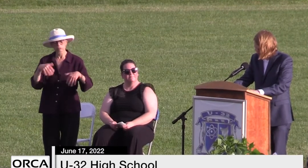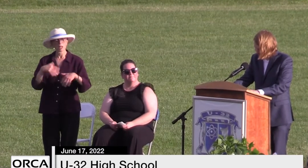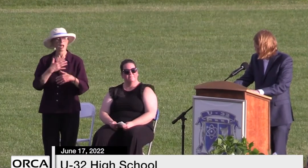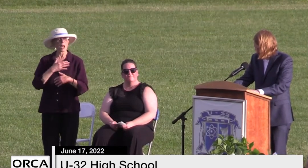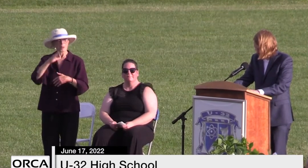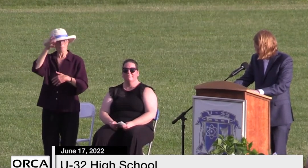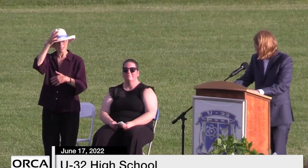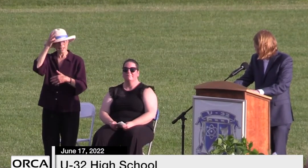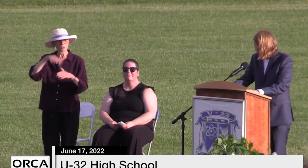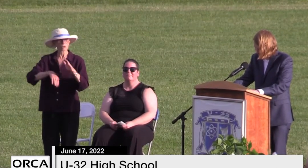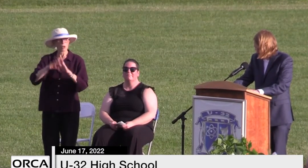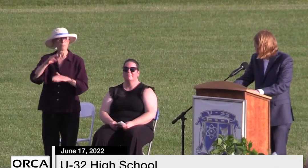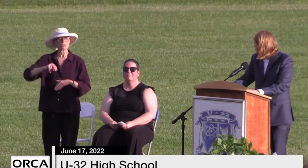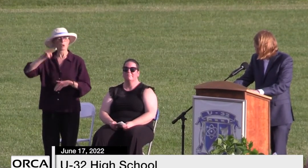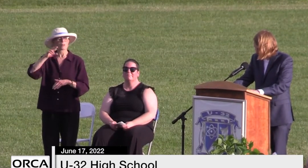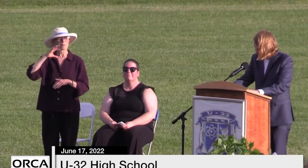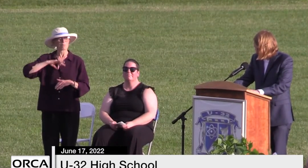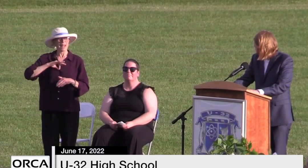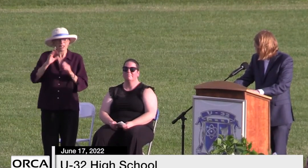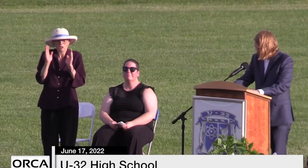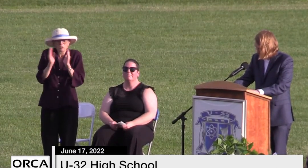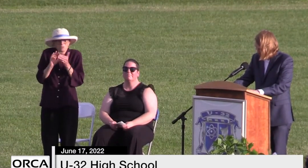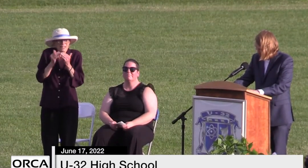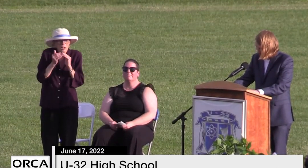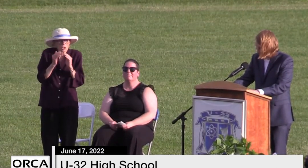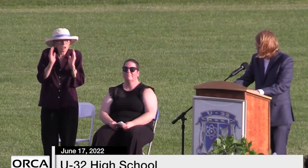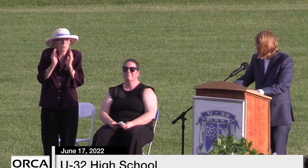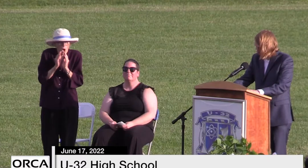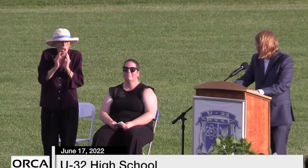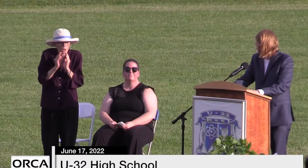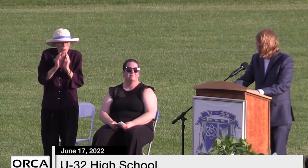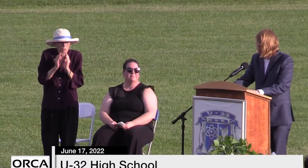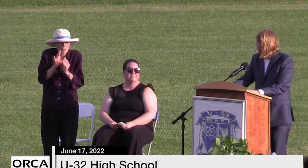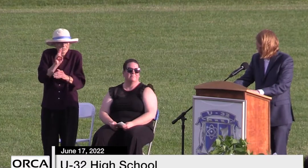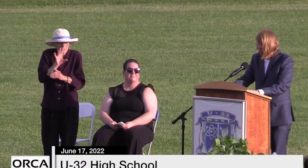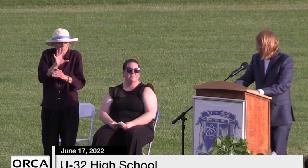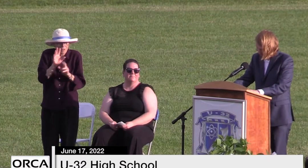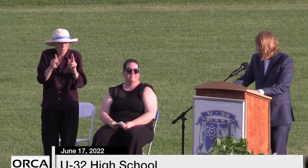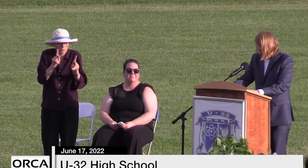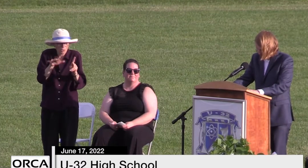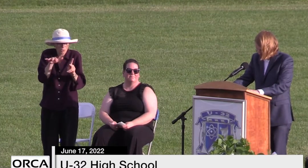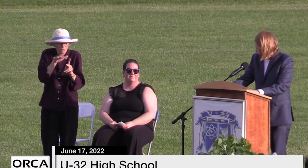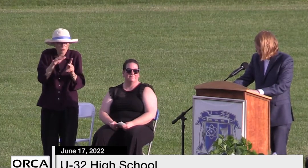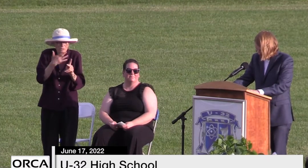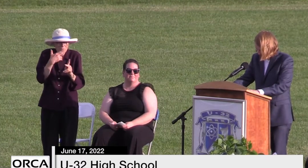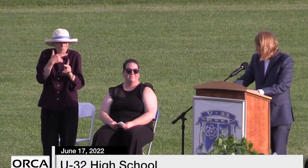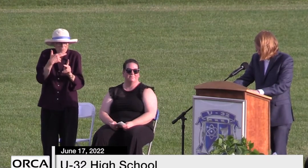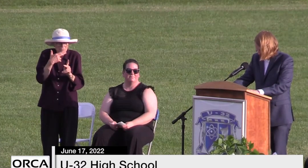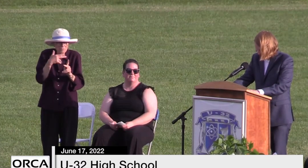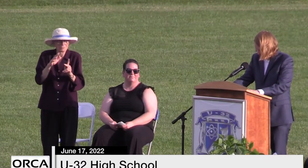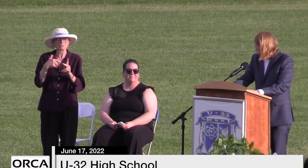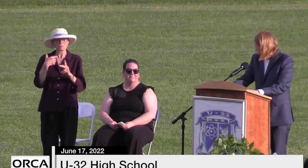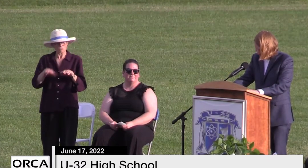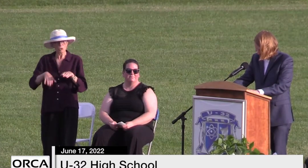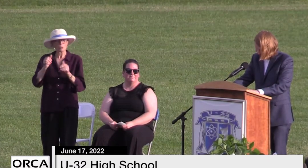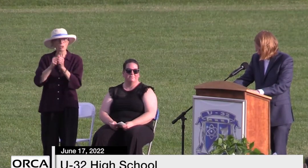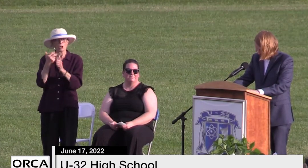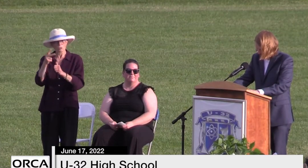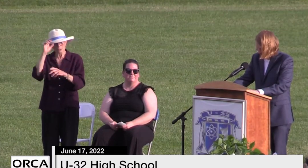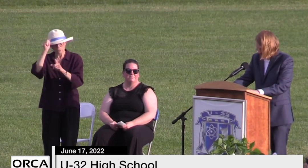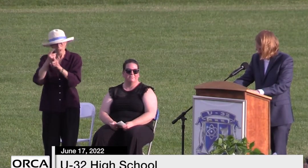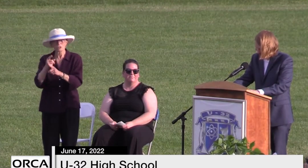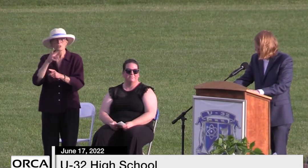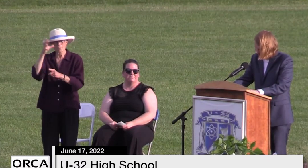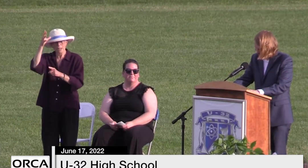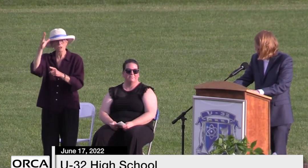a small town up in northern Maine. When I say small town, I mean about 75 people living there. He grew up with his three brothers and his